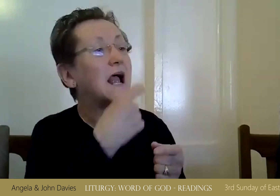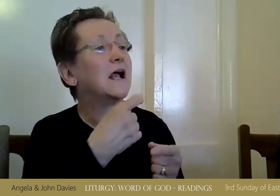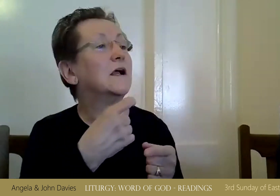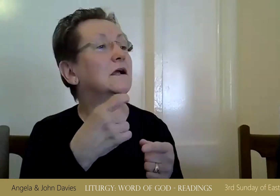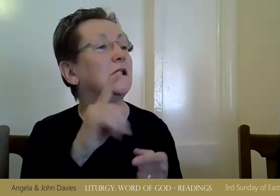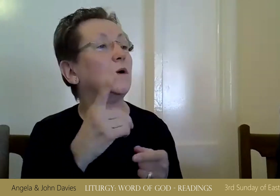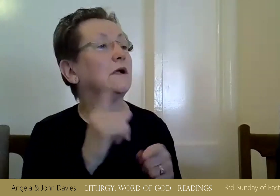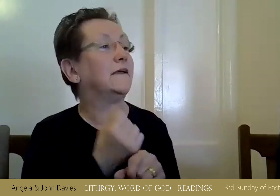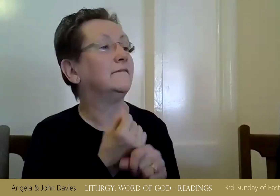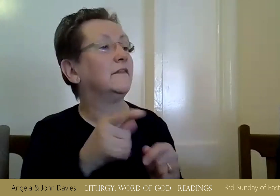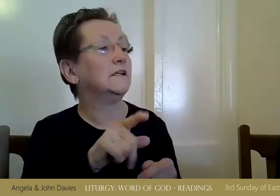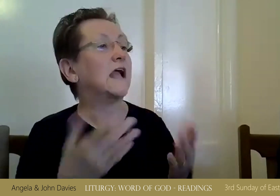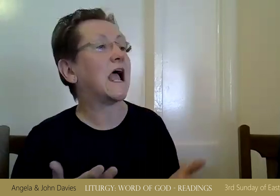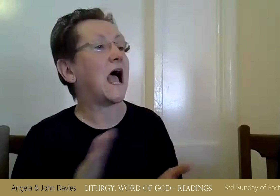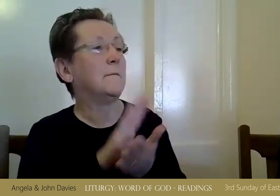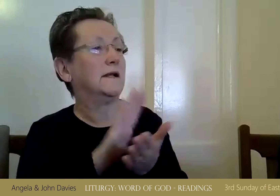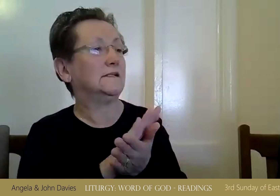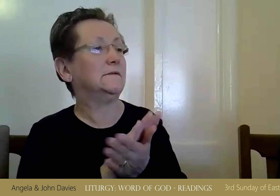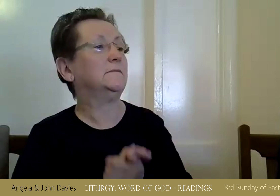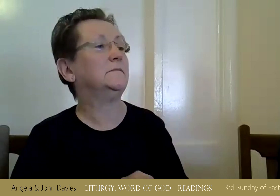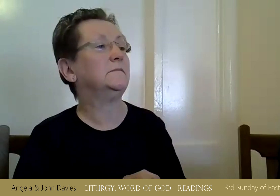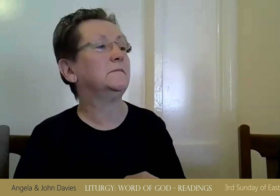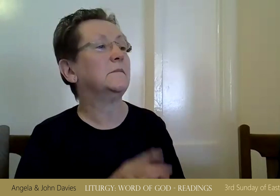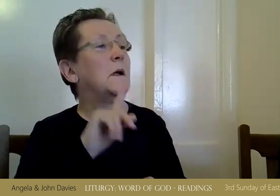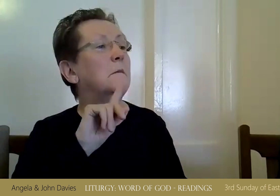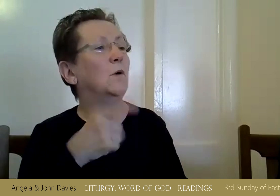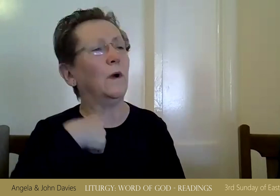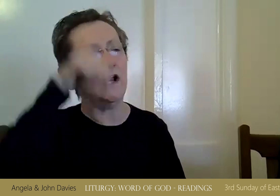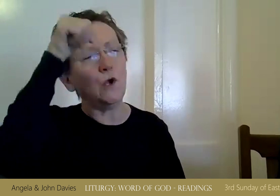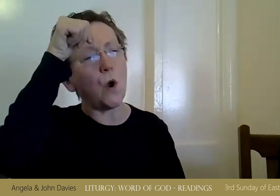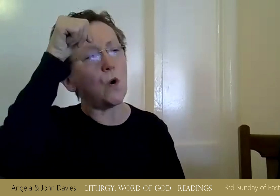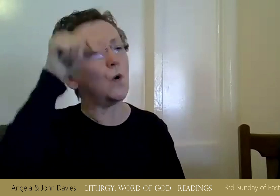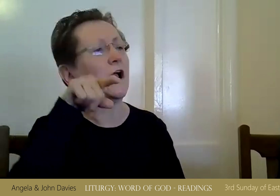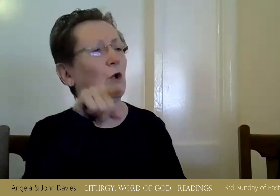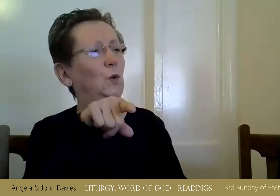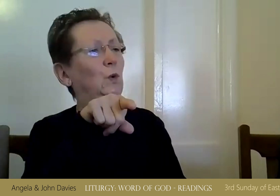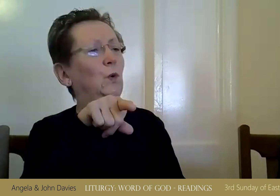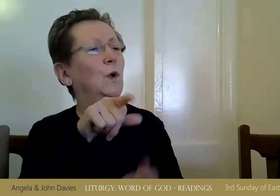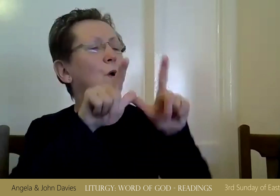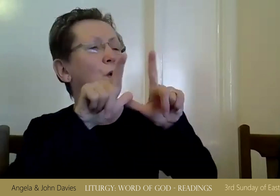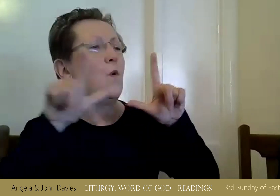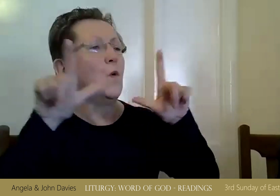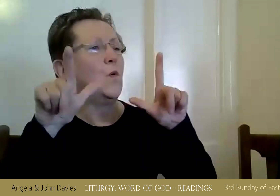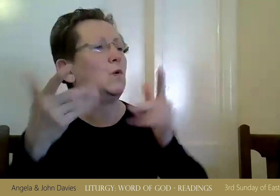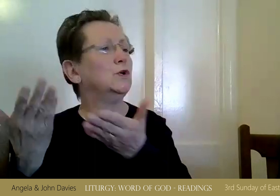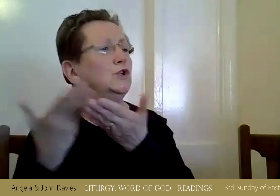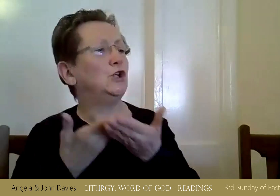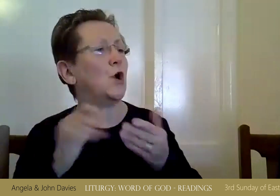what can give us happiness? But we know that you, Lord, show